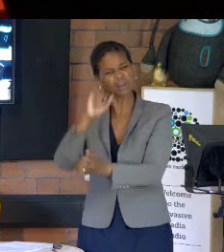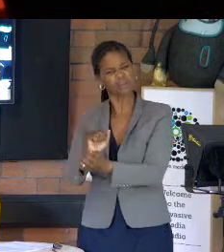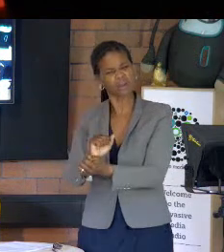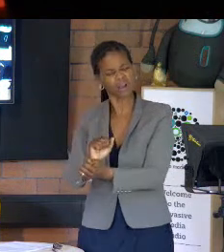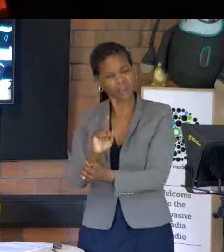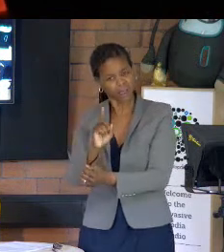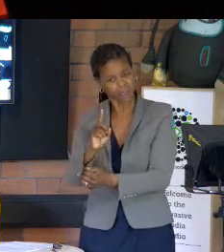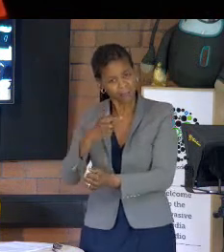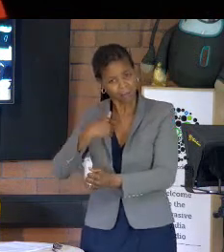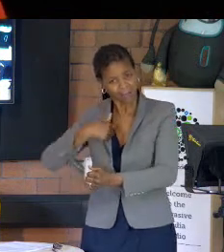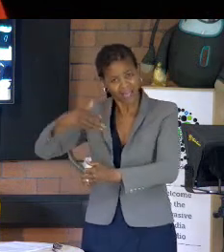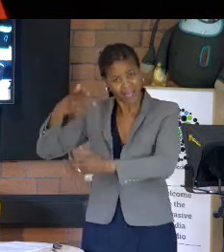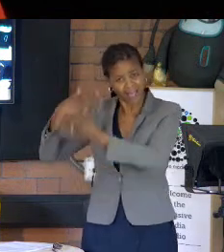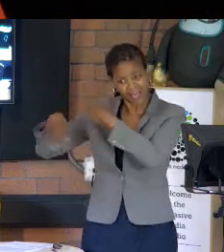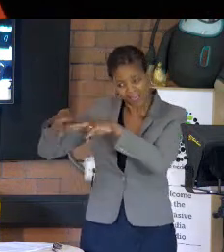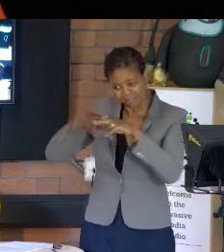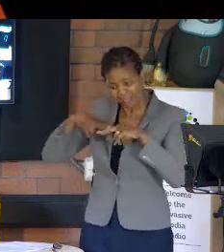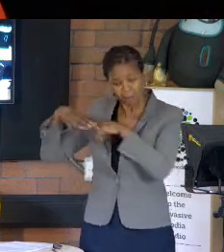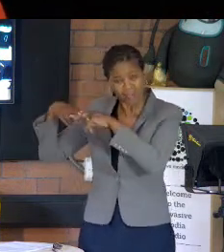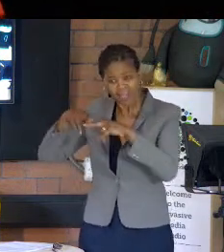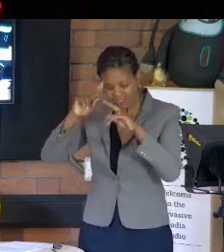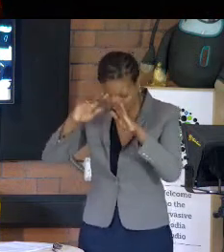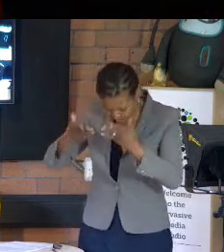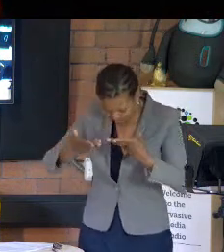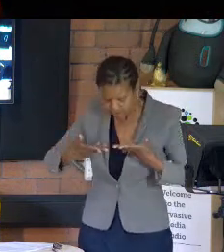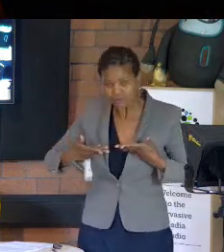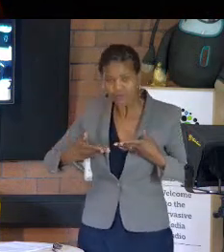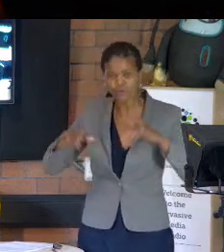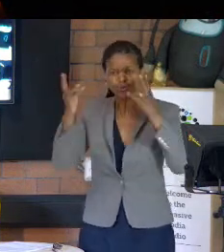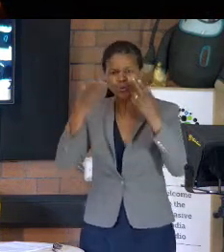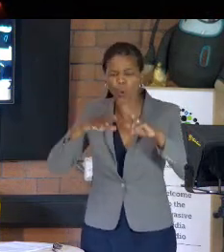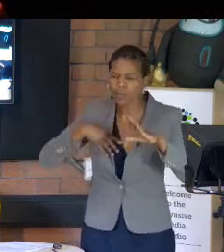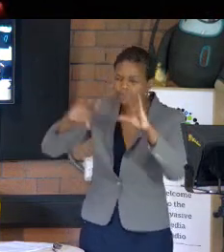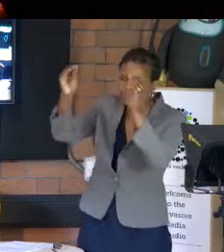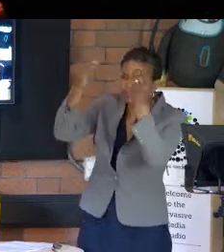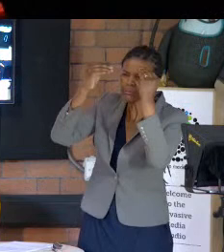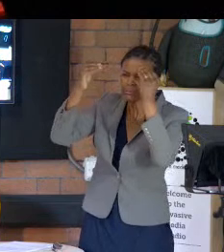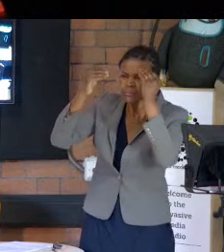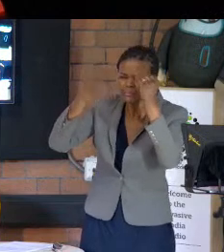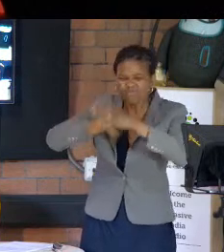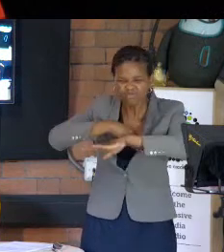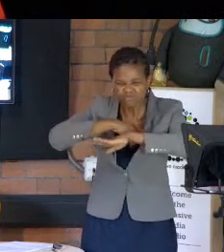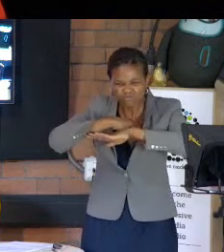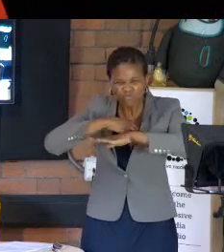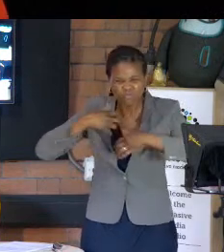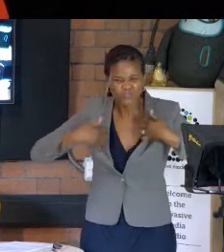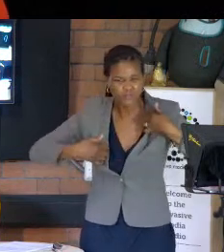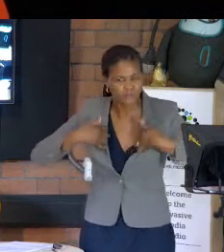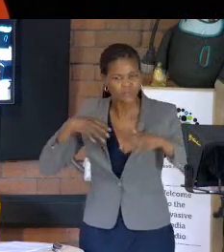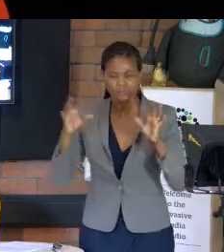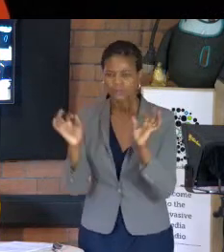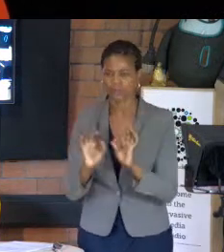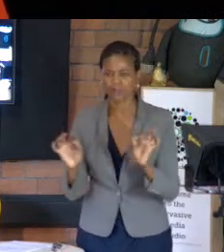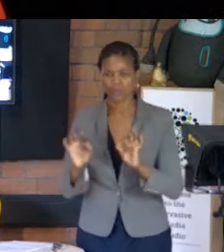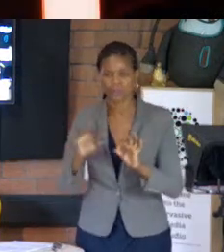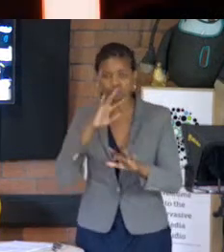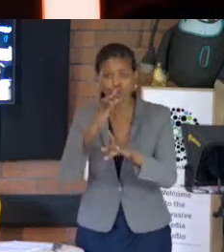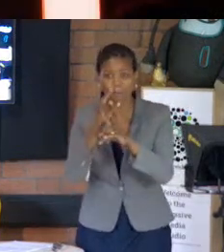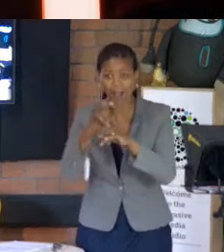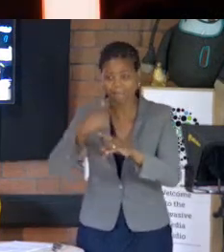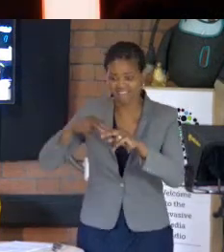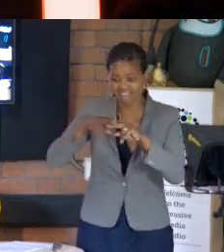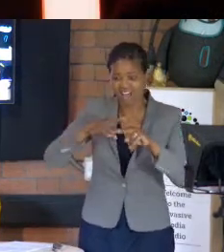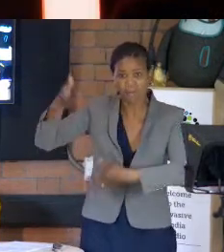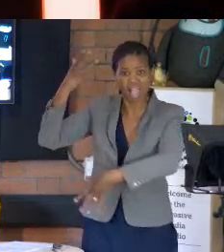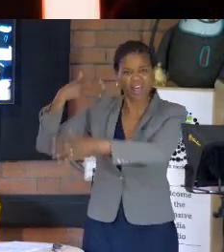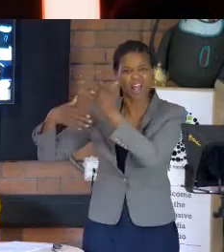shown. So when it came to history lessons, my interest was none, because whenever it covered my ancestors, they